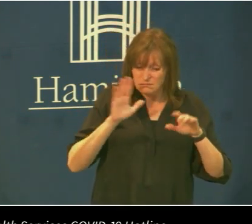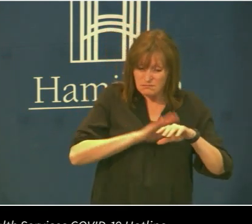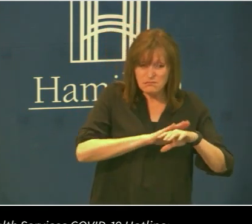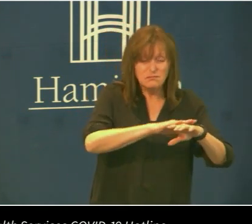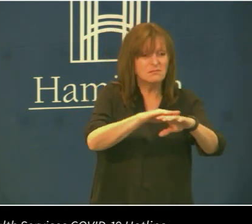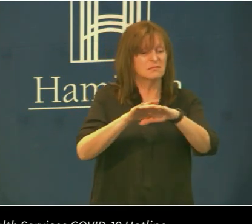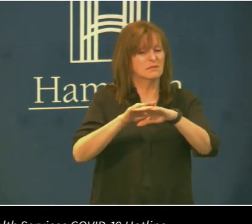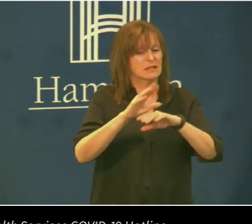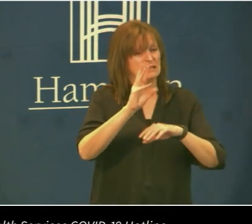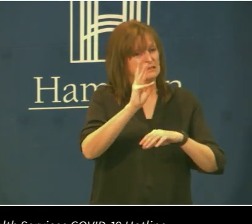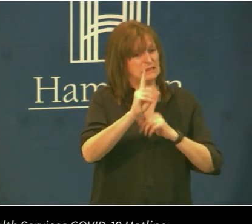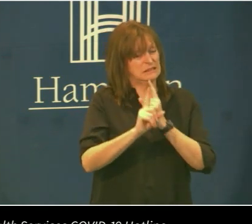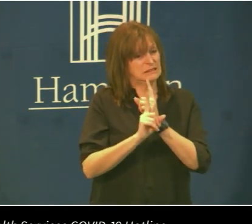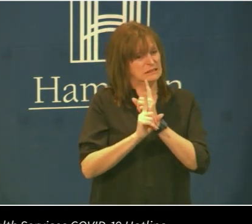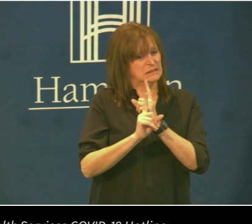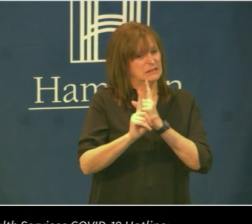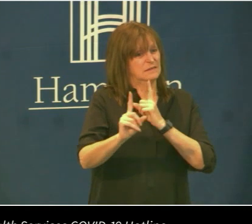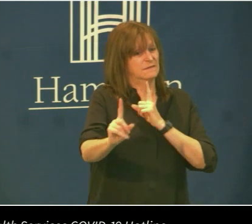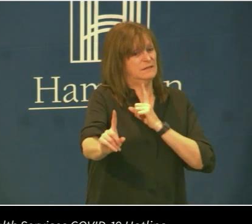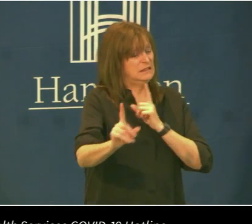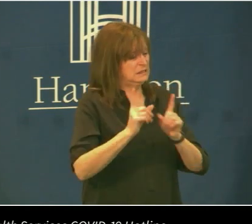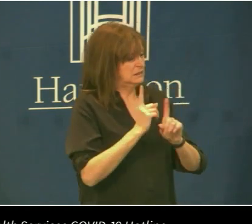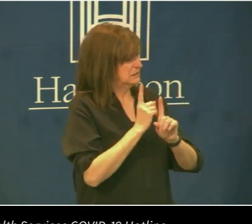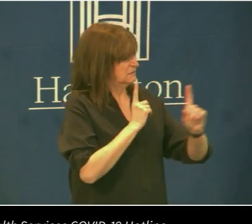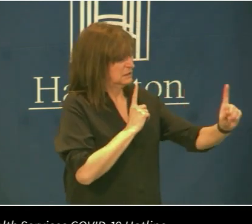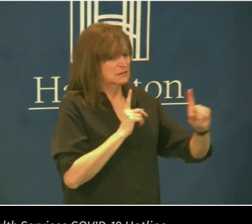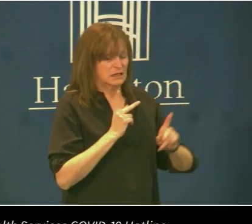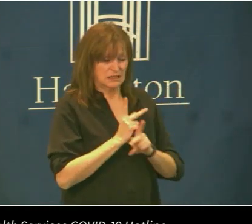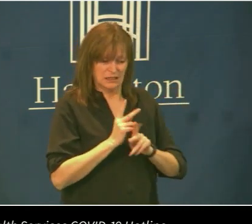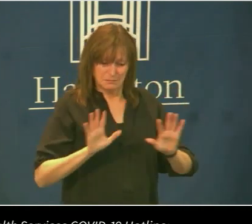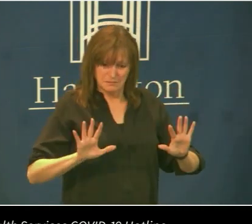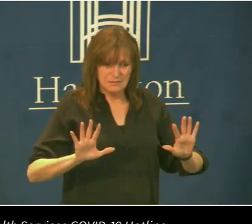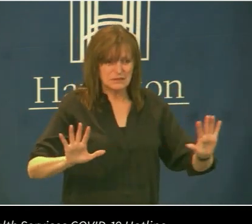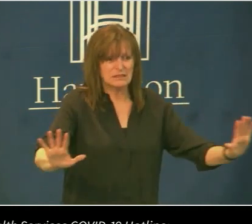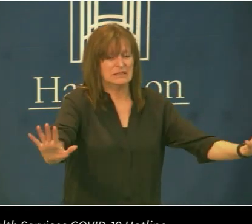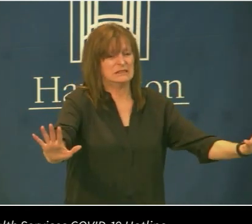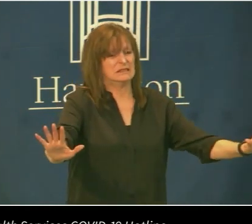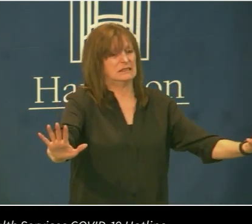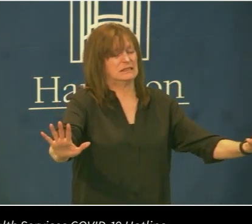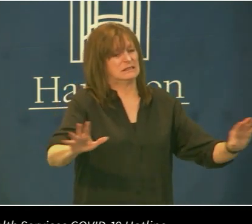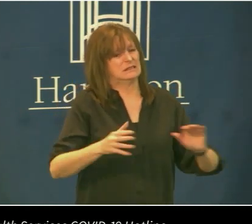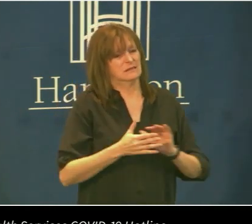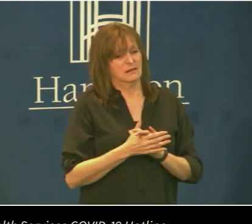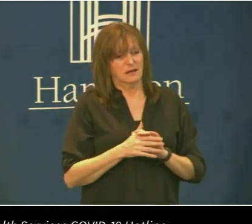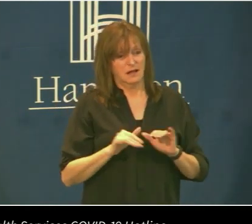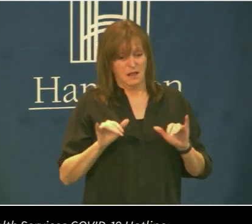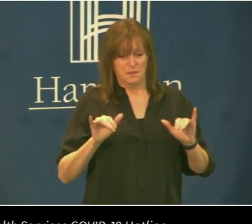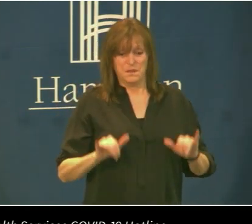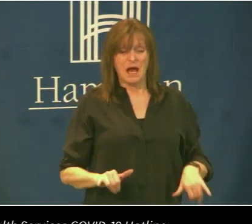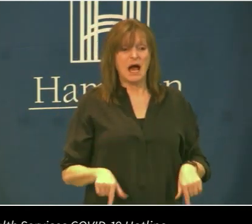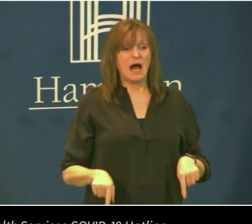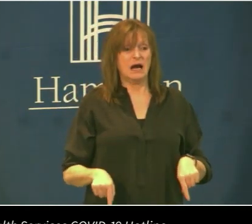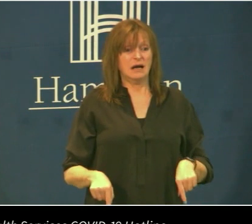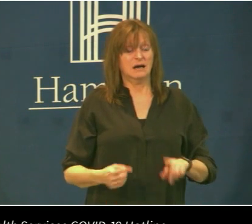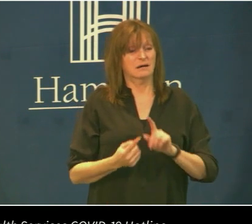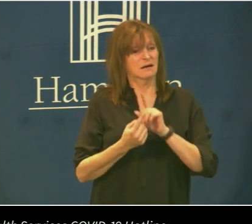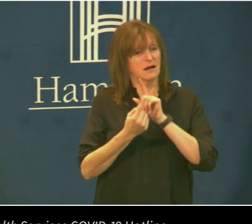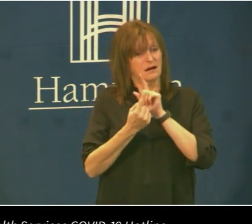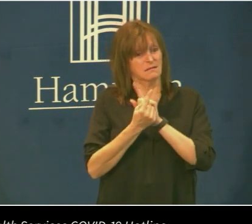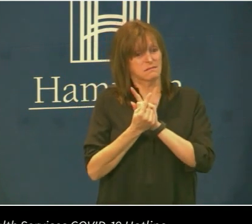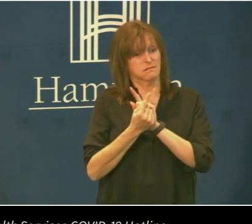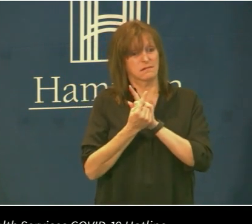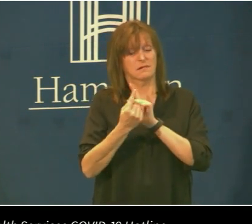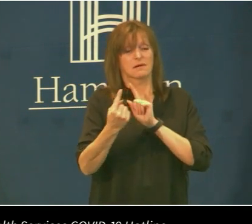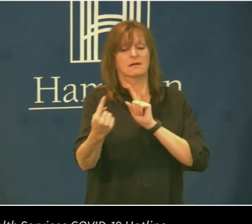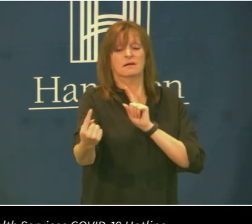that they stay out of everybody else's 6-foot safety zone and try to avoid others so they're not in your 6-foot